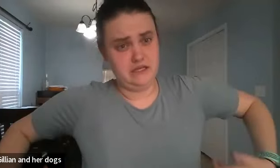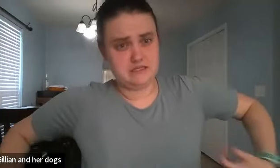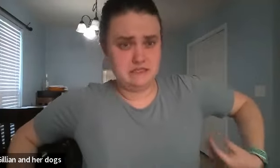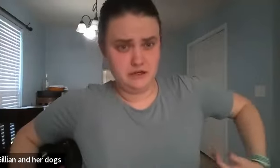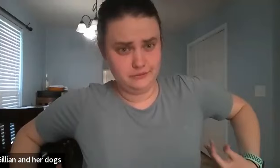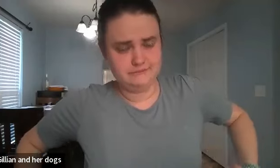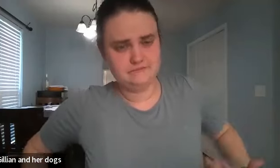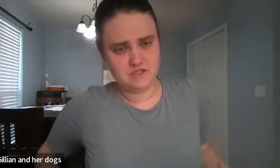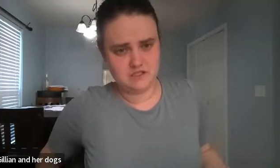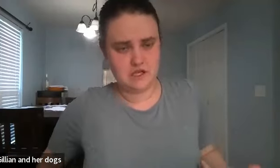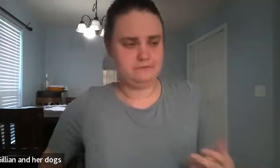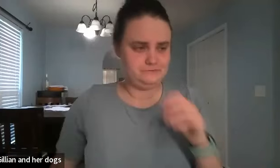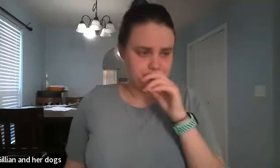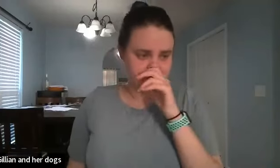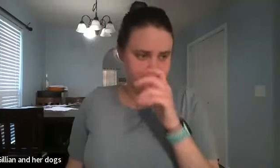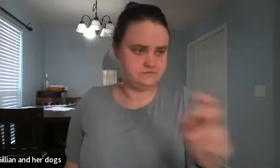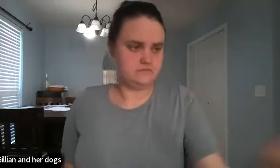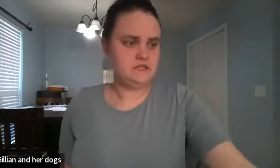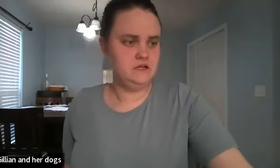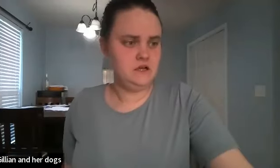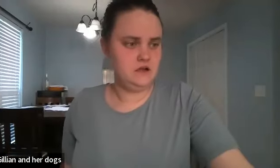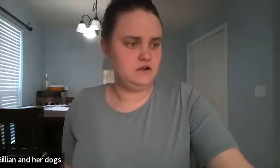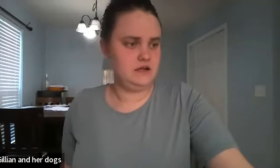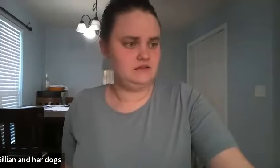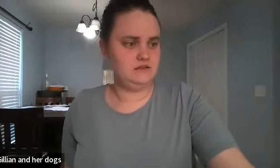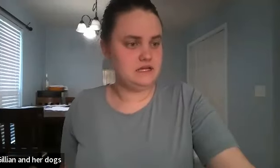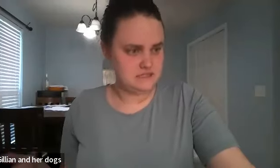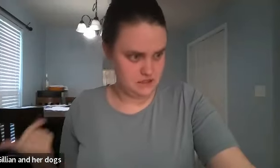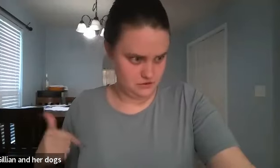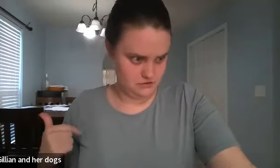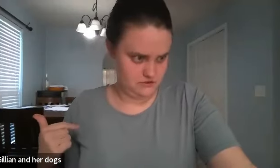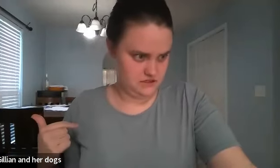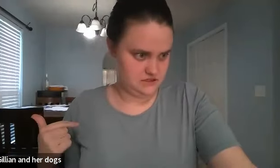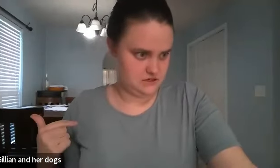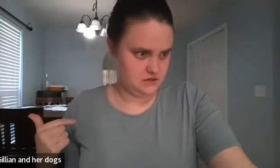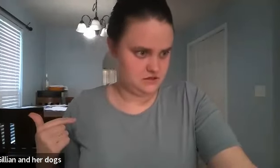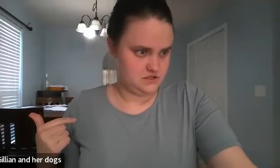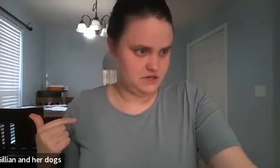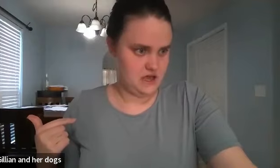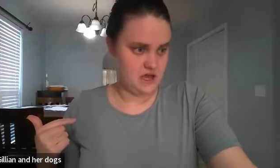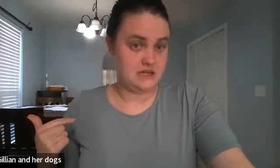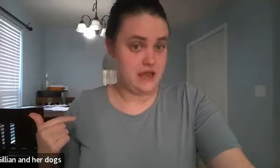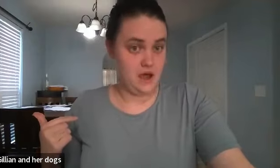monkeys still. So, all right, let's now go through these. So we had